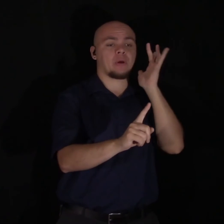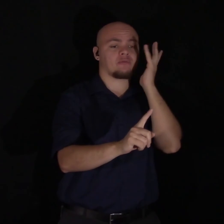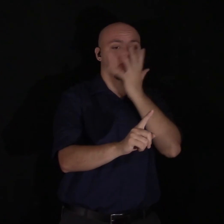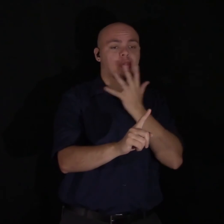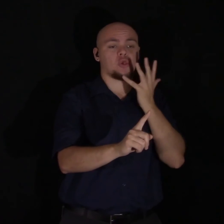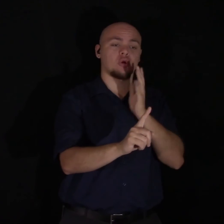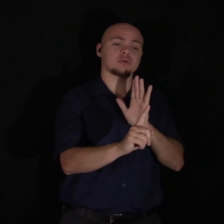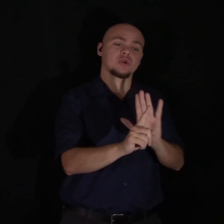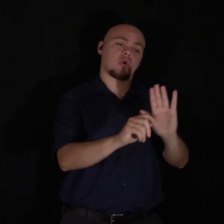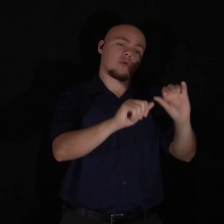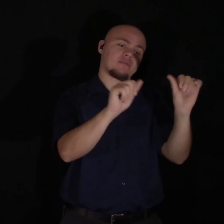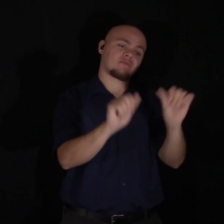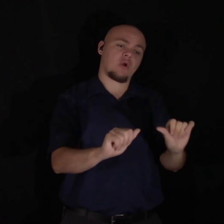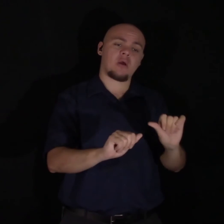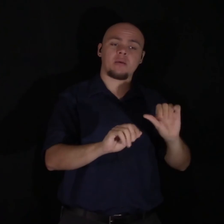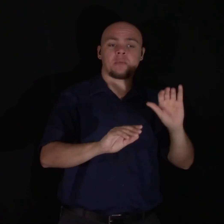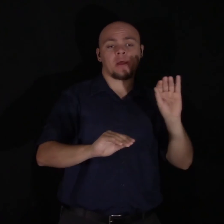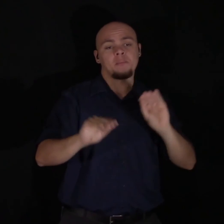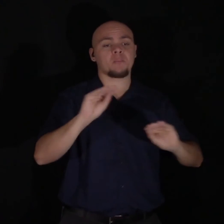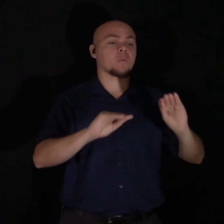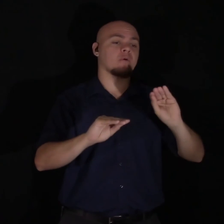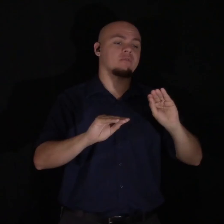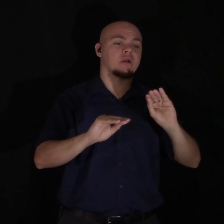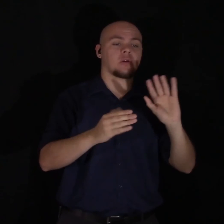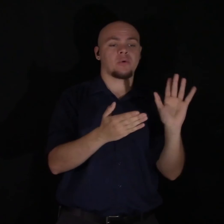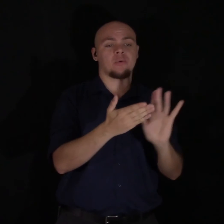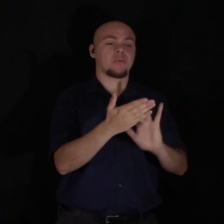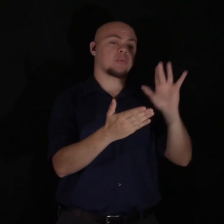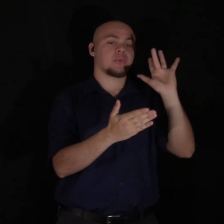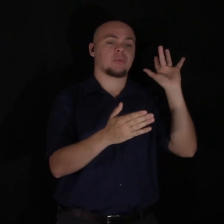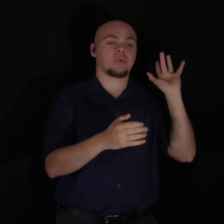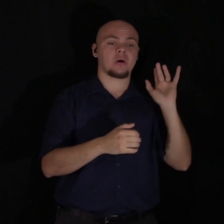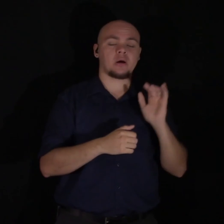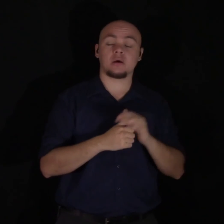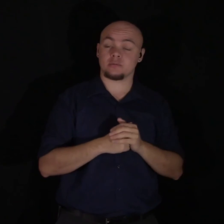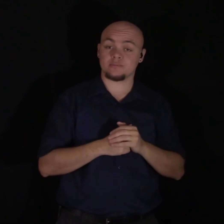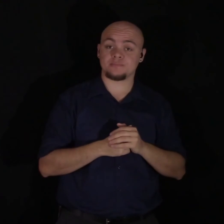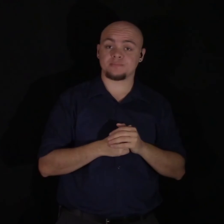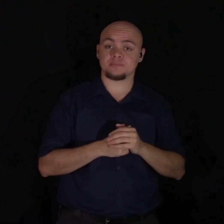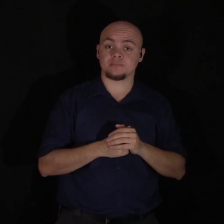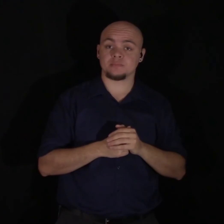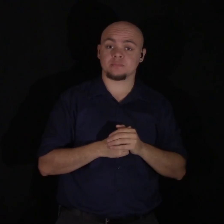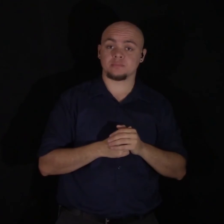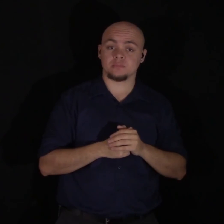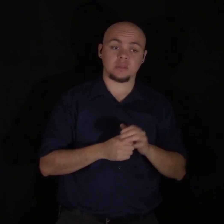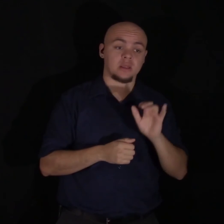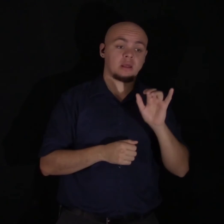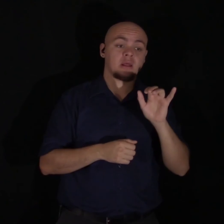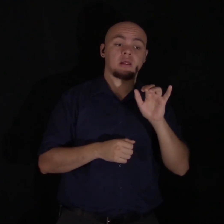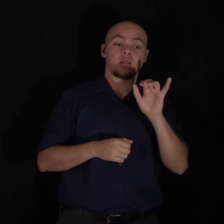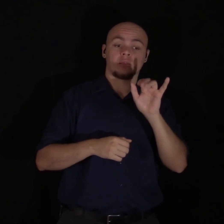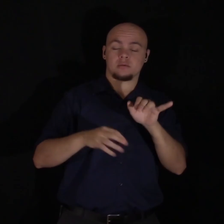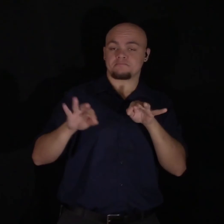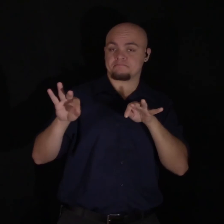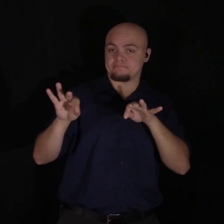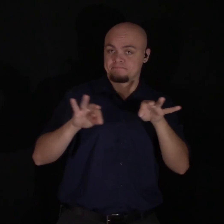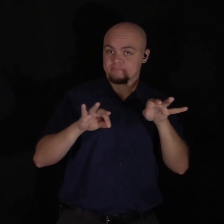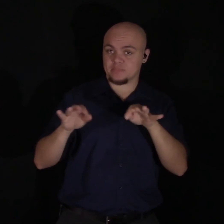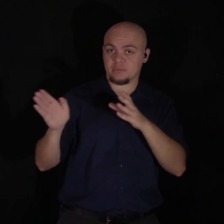and motions were lighter than the chamois of the hills. The apparition was soon explained. With his